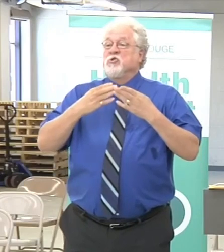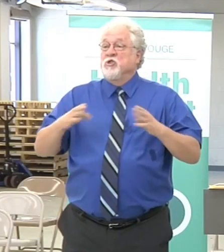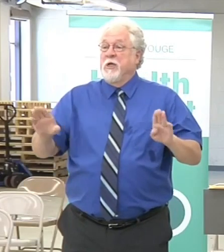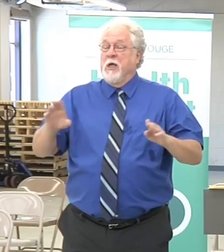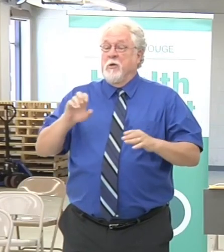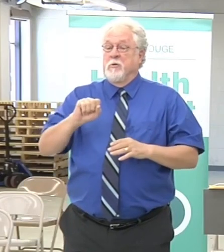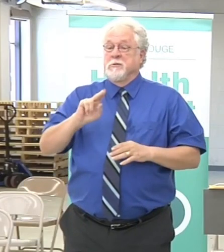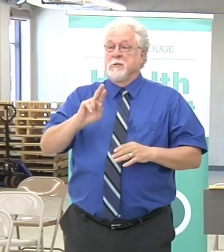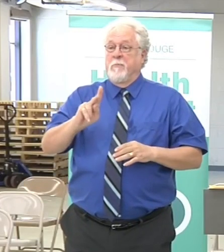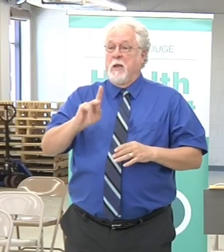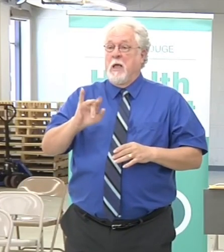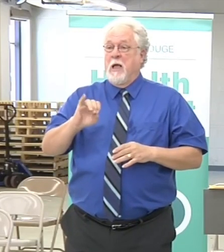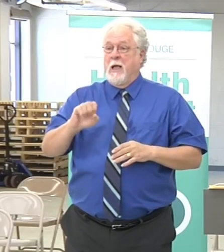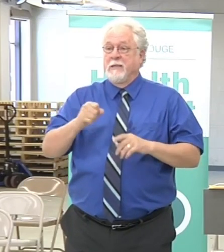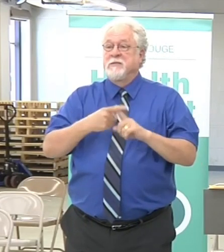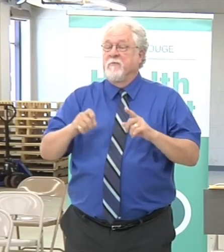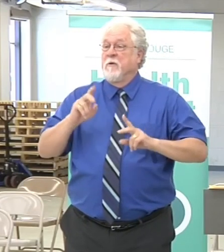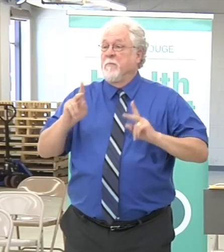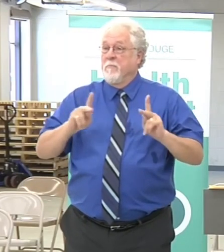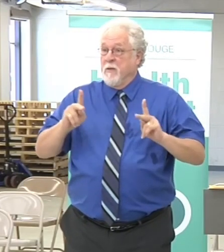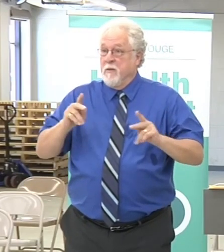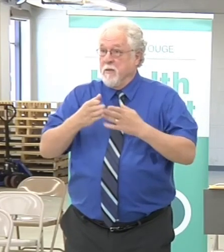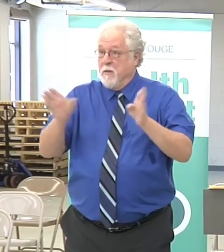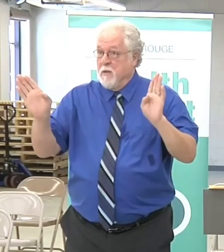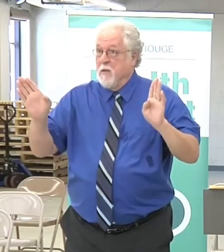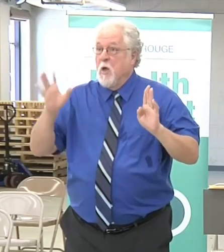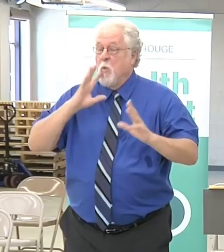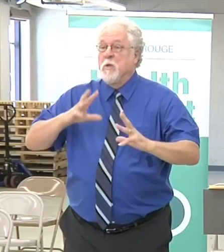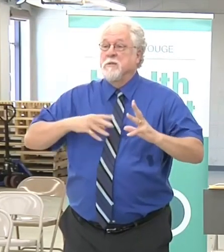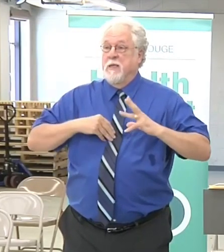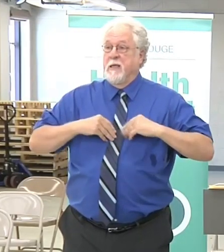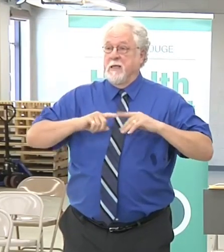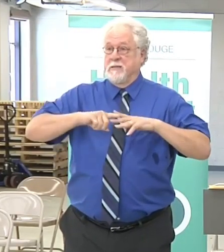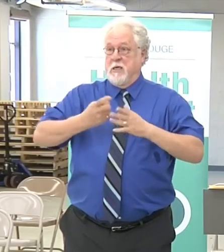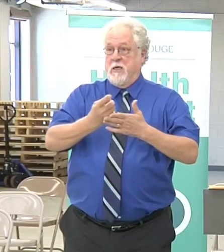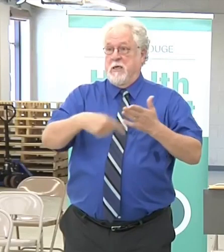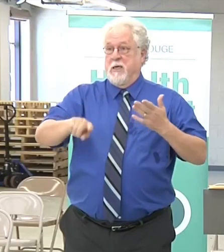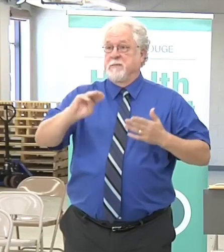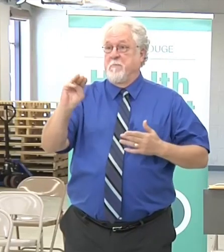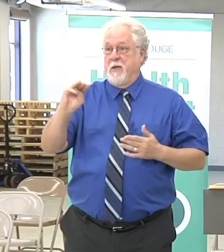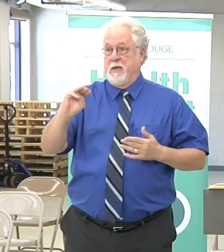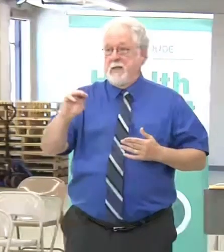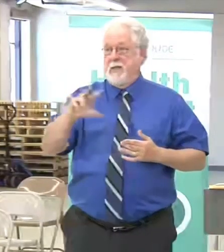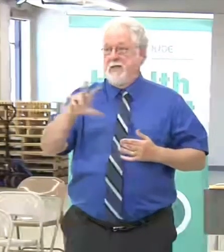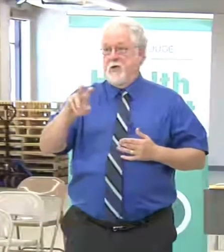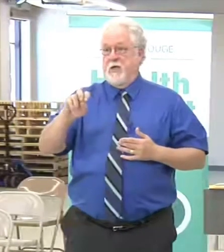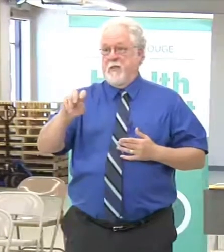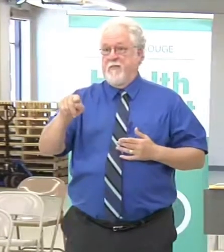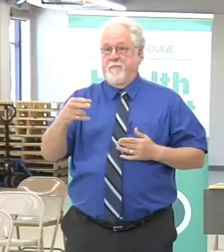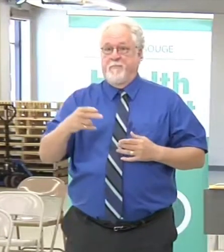supplies from the public, we will plan on taking in starting next Monday the 30th as well.